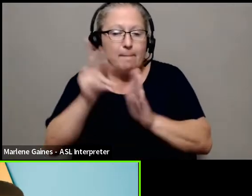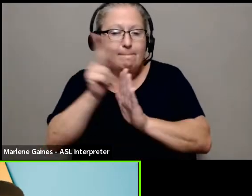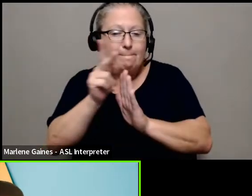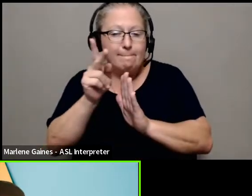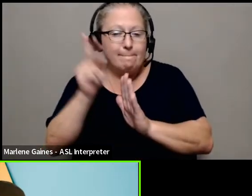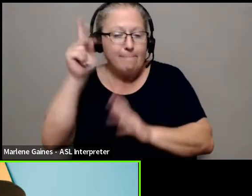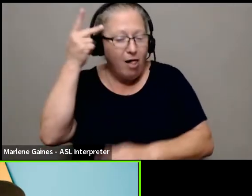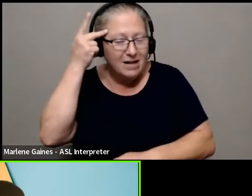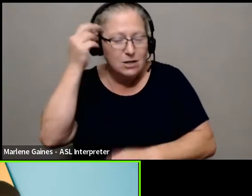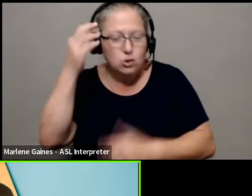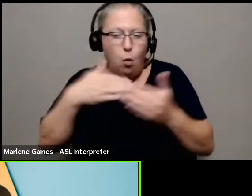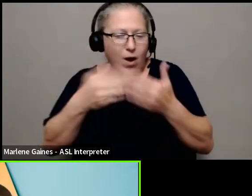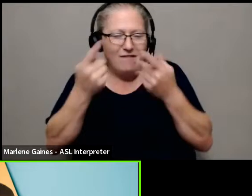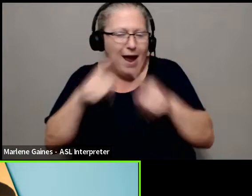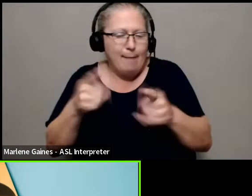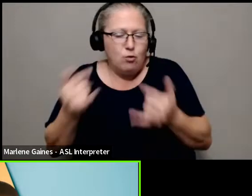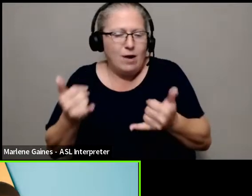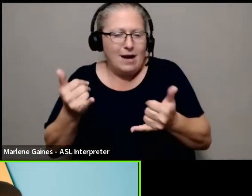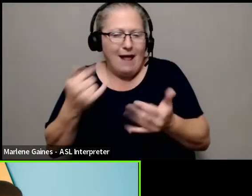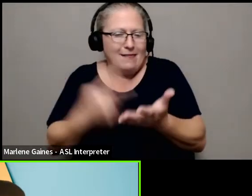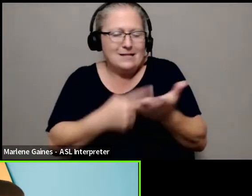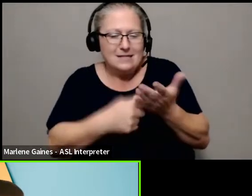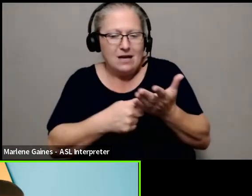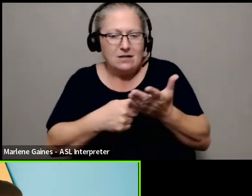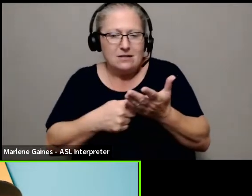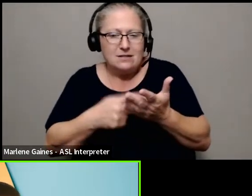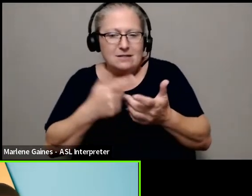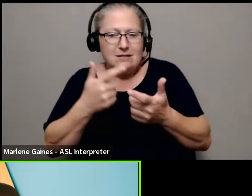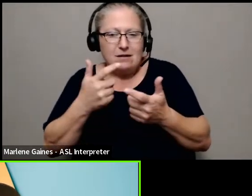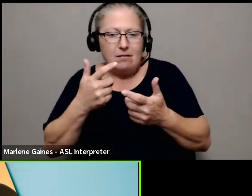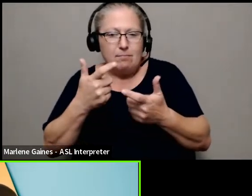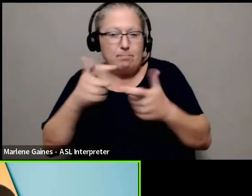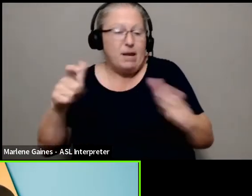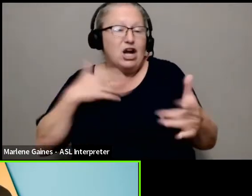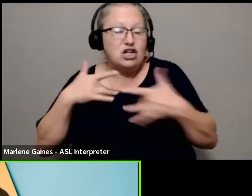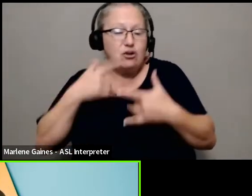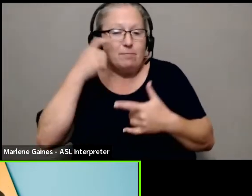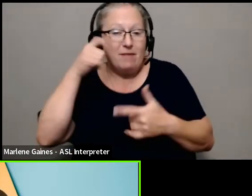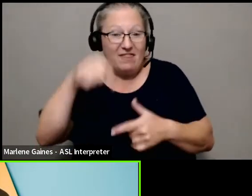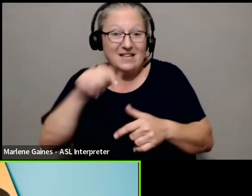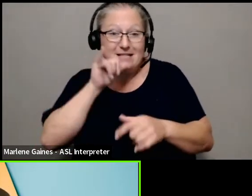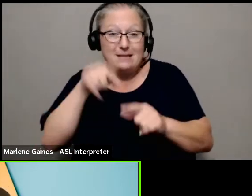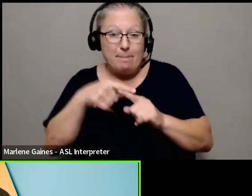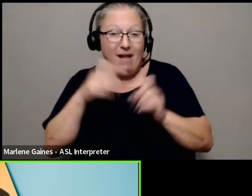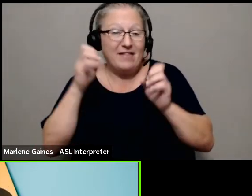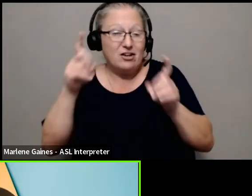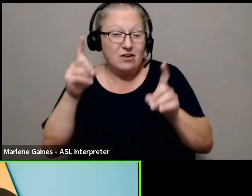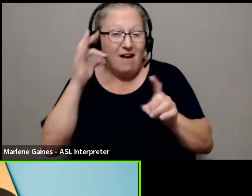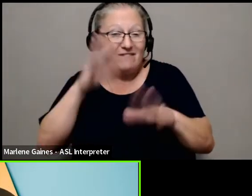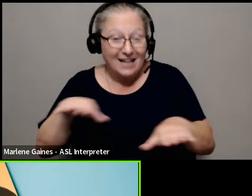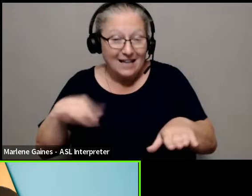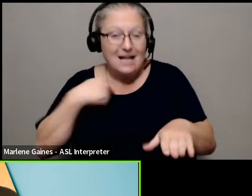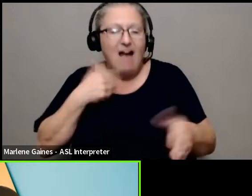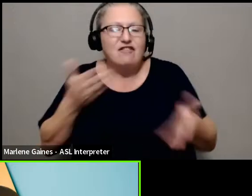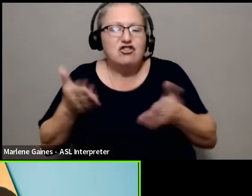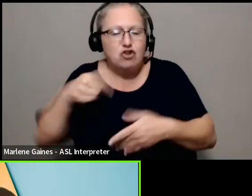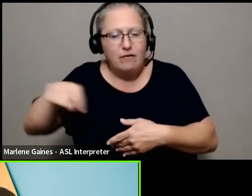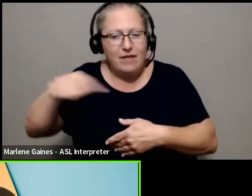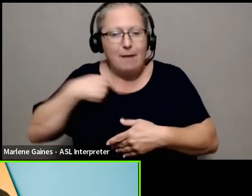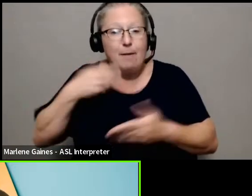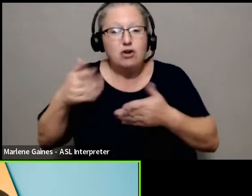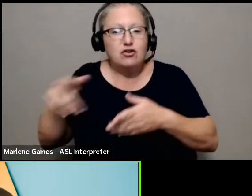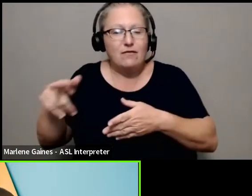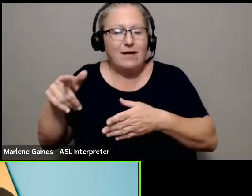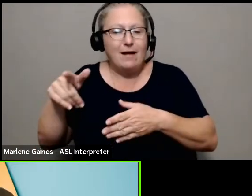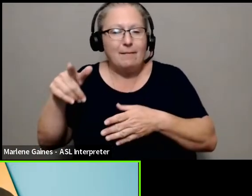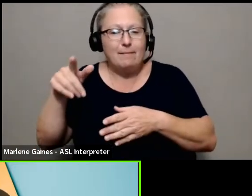or whatever is happening right now in the discussion. It's highly concerning because this is about the education of kids. And I've served them. I've served them at the margins.